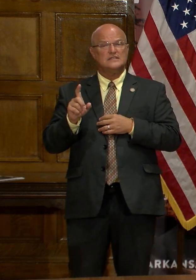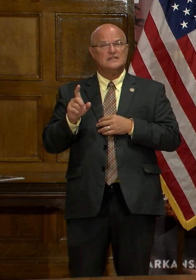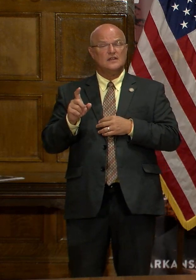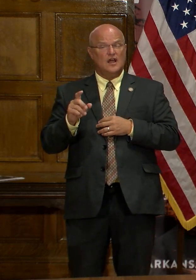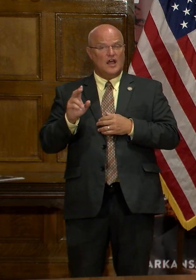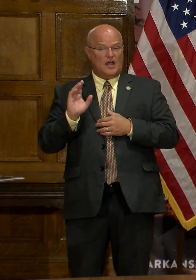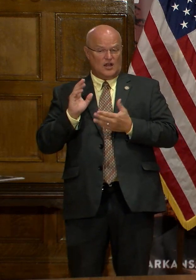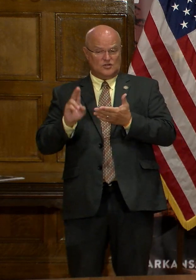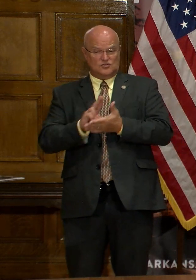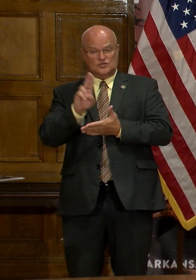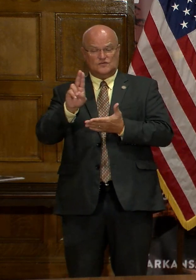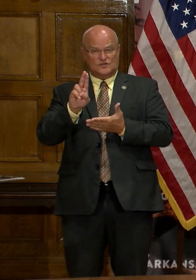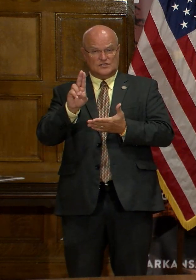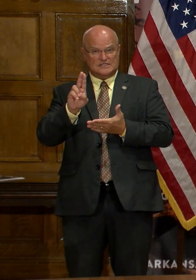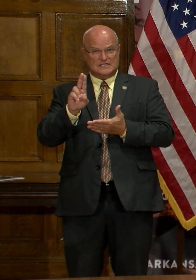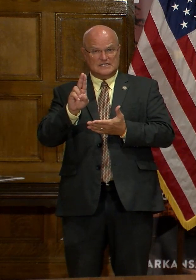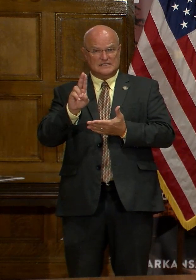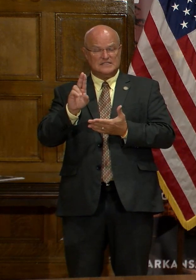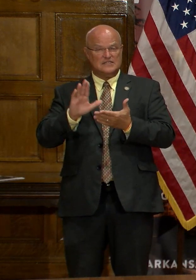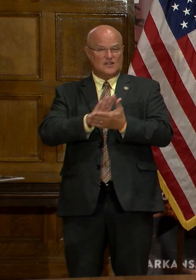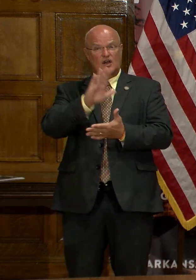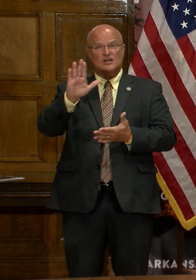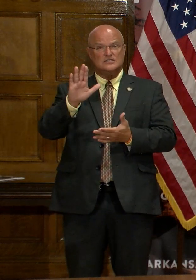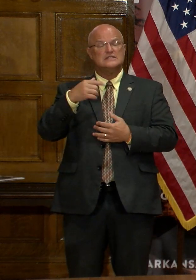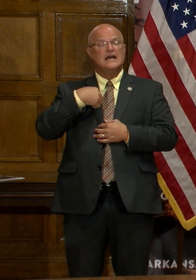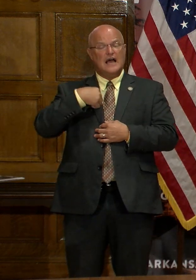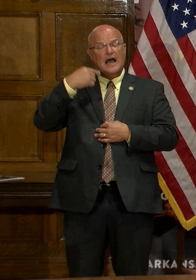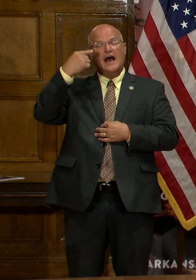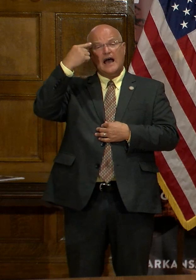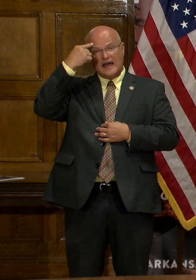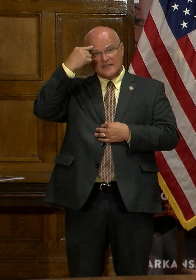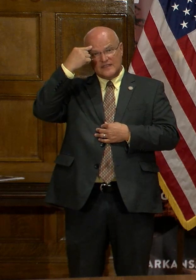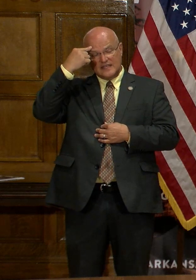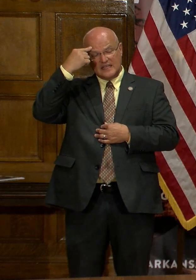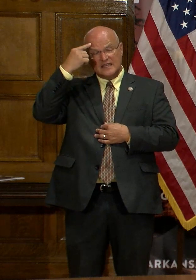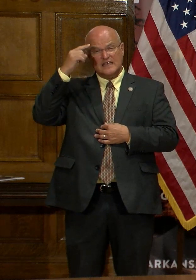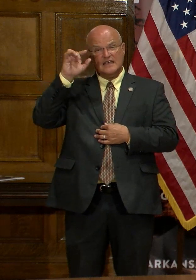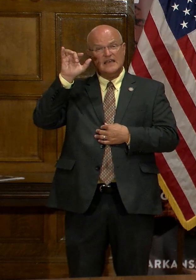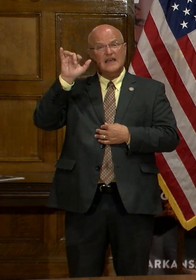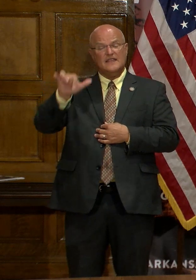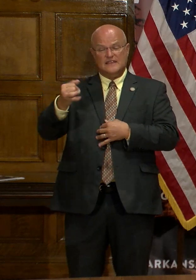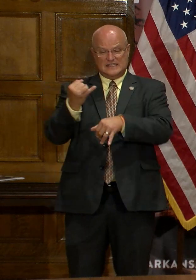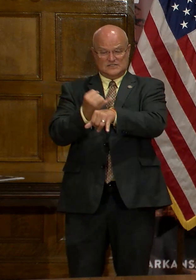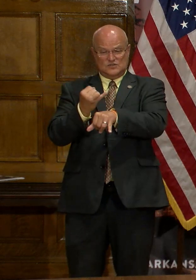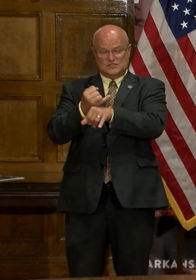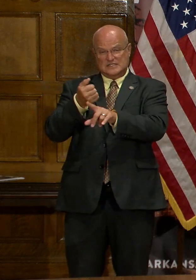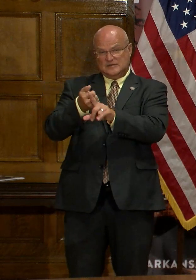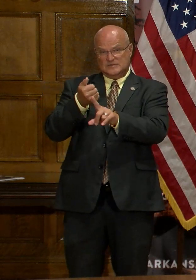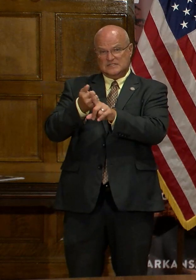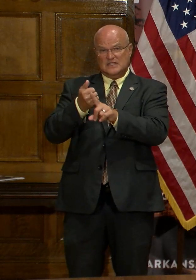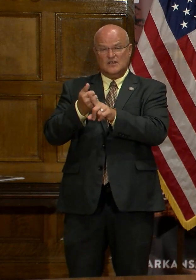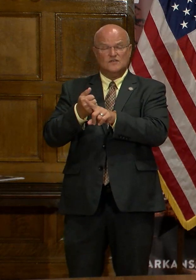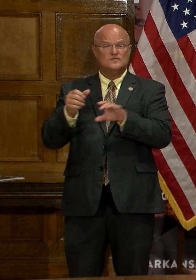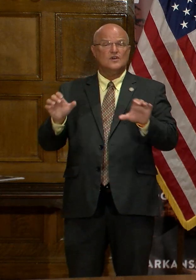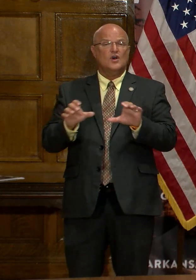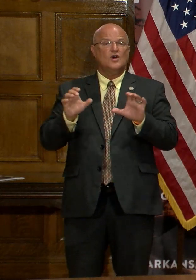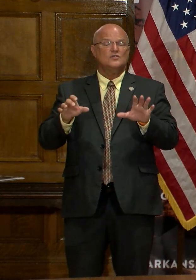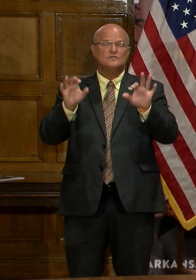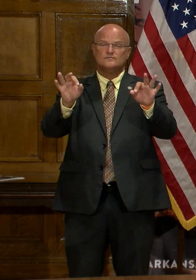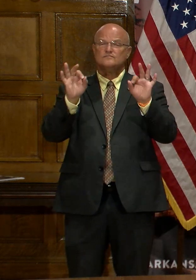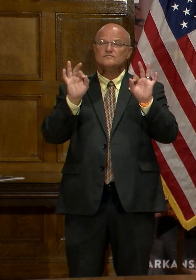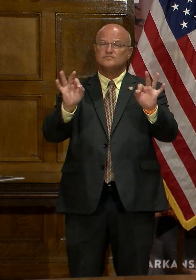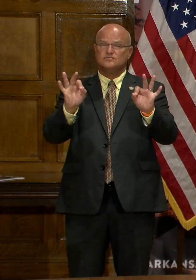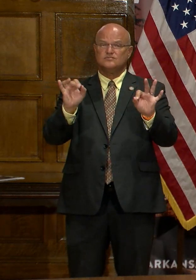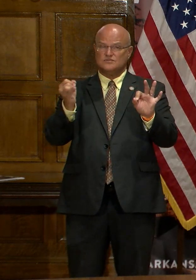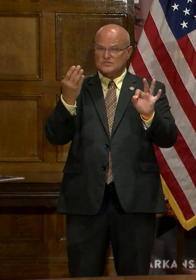our universities and higher education, I think the higher education institutions in Arkansas are doing a very